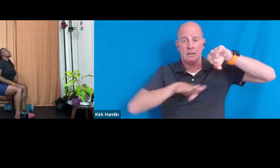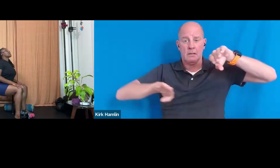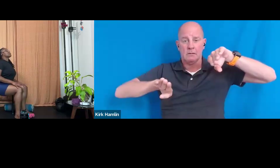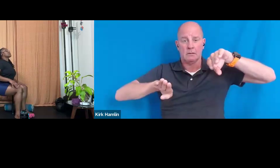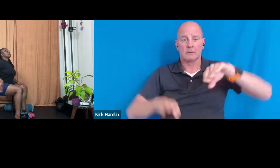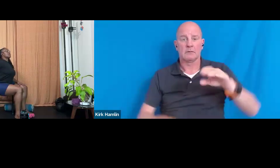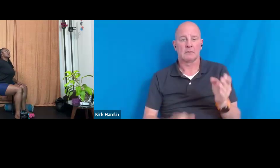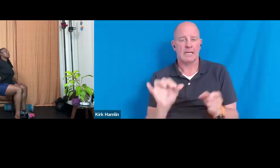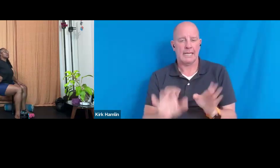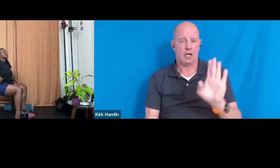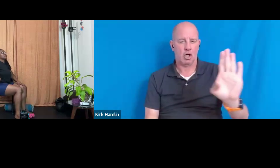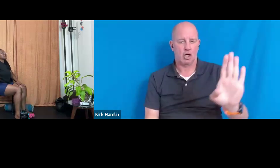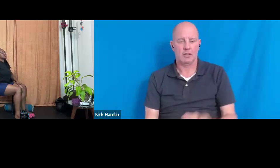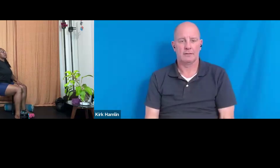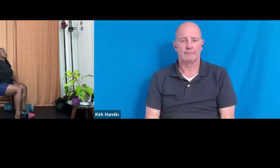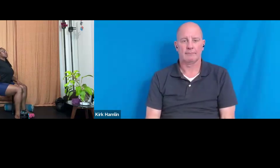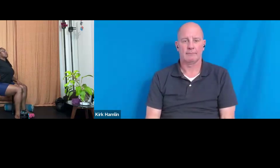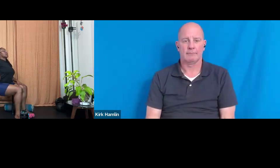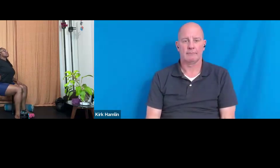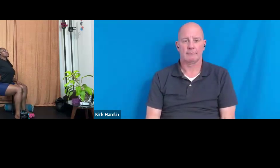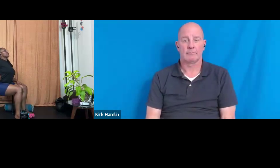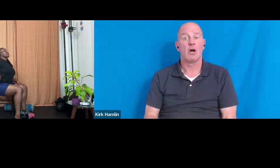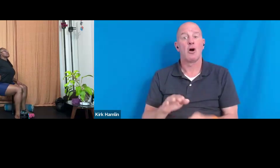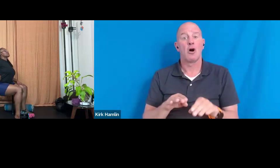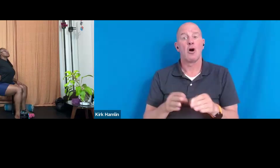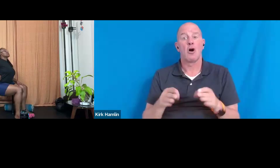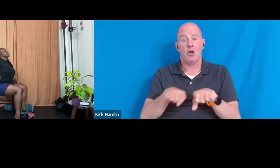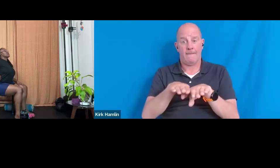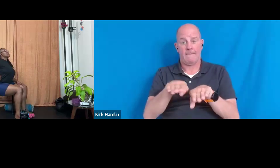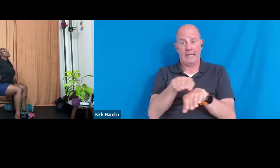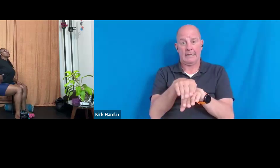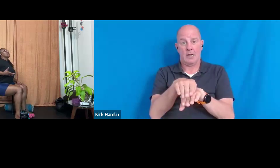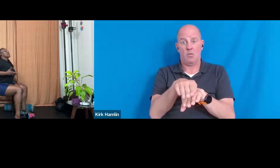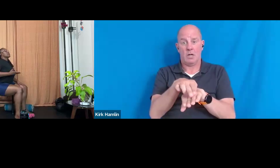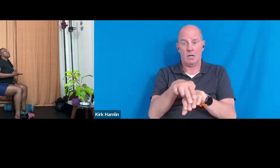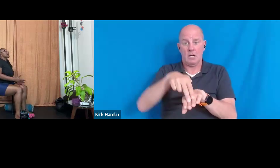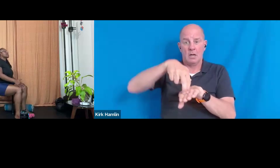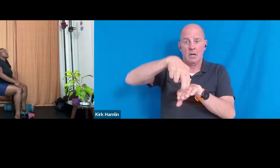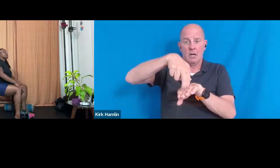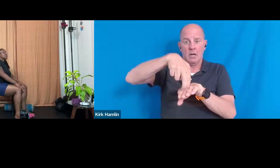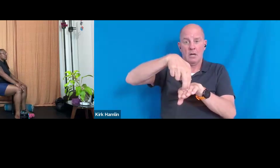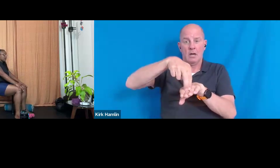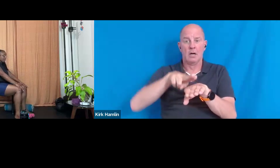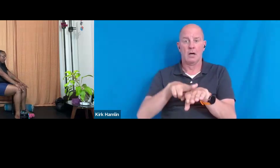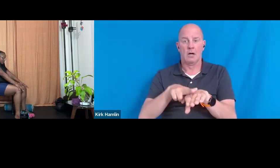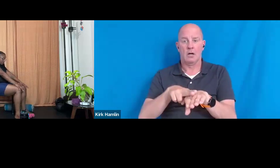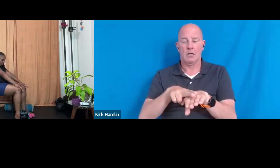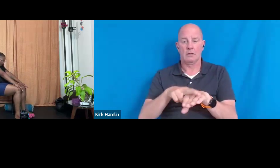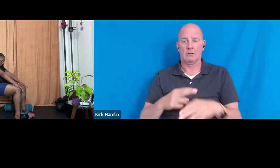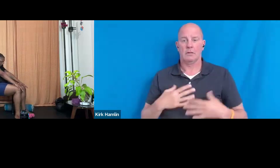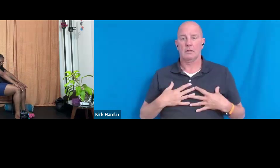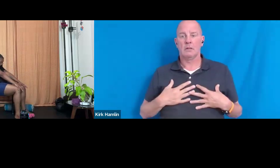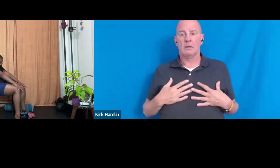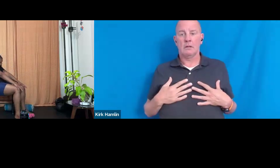kind of look up. If you're on the ground, you're gonna try to arch away from the ground on an inhale, and on an exhale, if you're upright, you